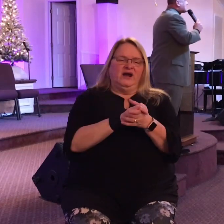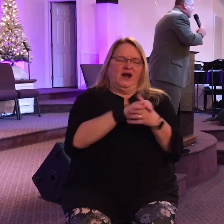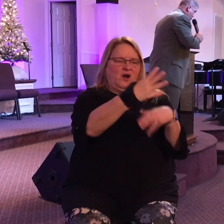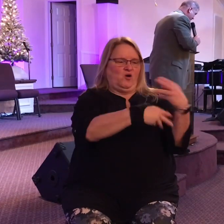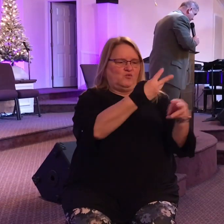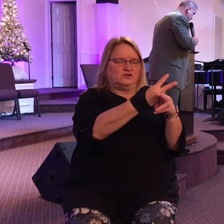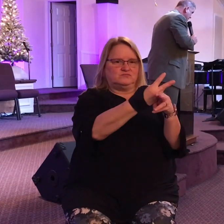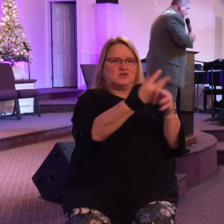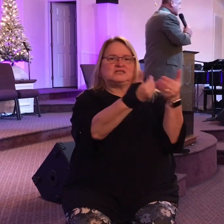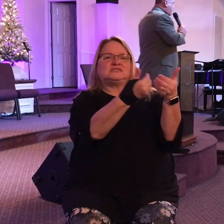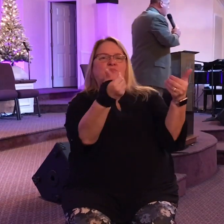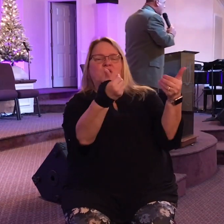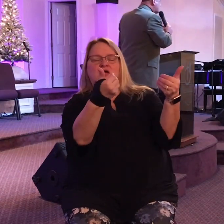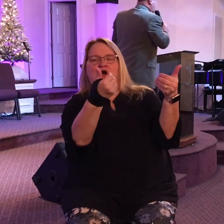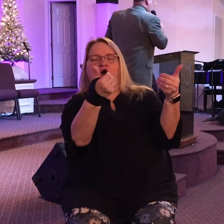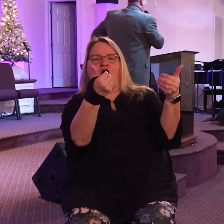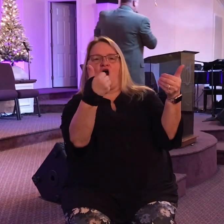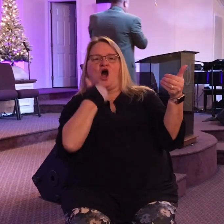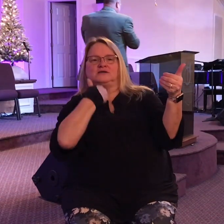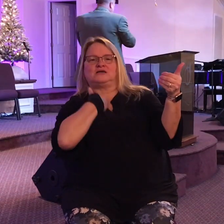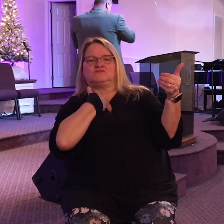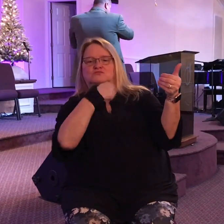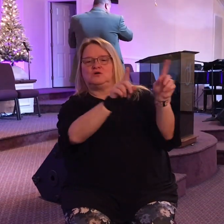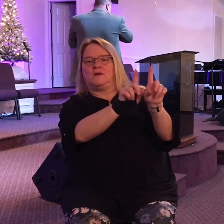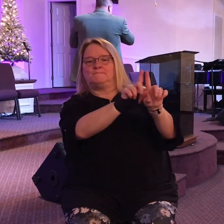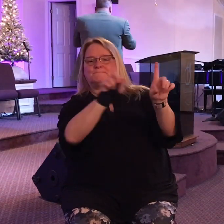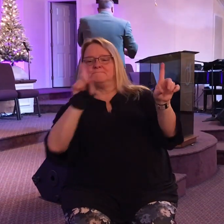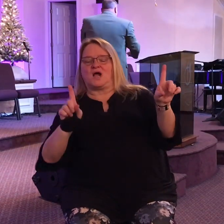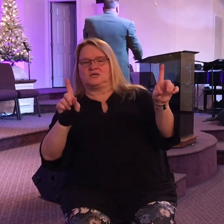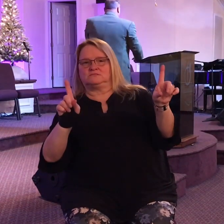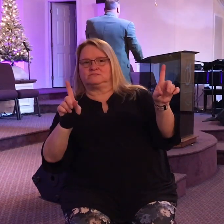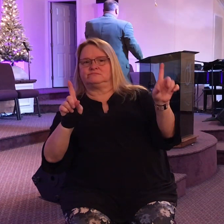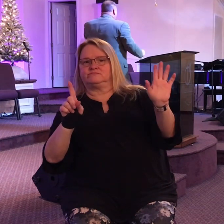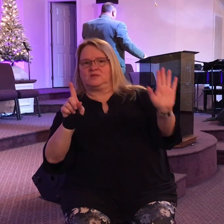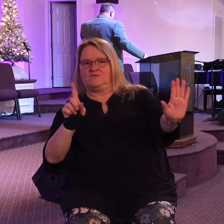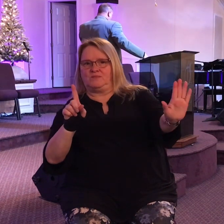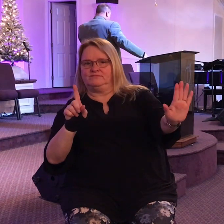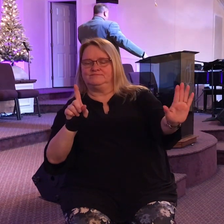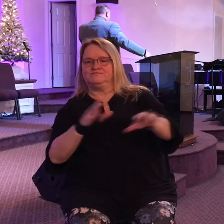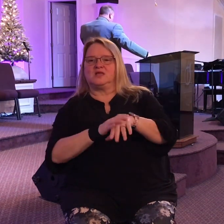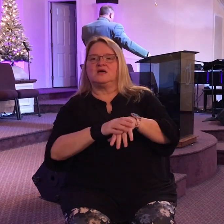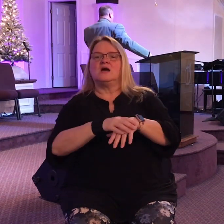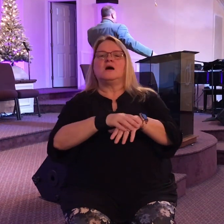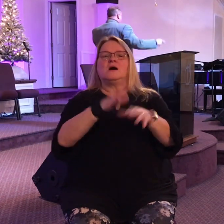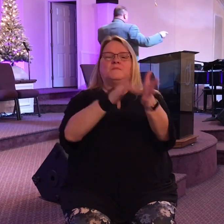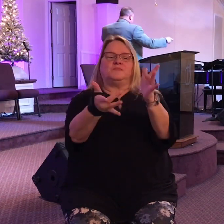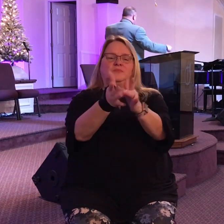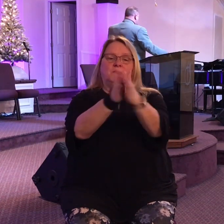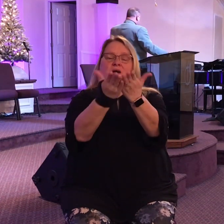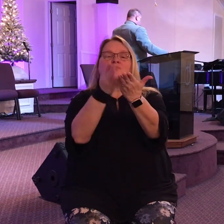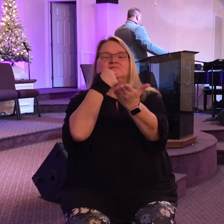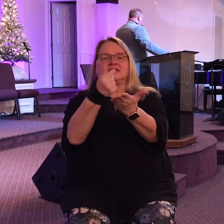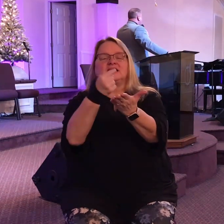ye separate. Separate means we're not with them anymore. Amen. Now the Bible says you're of the world. You're in the world, but not